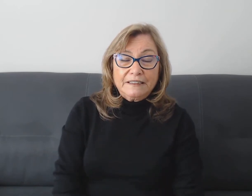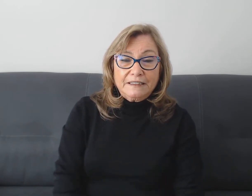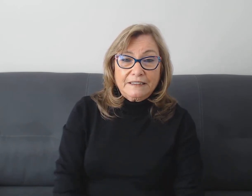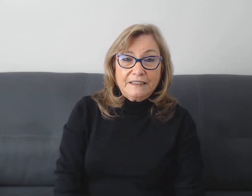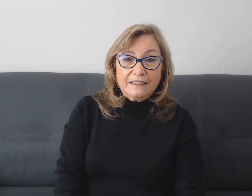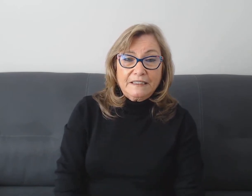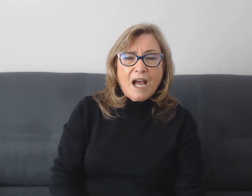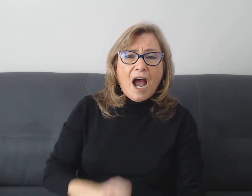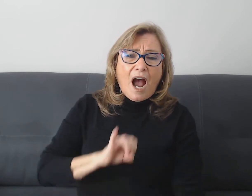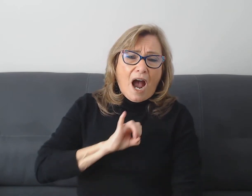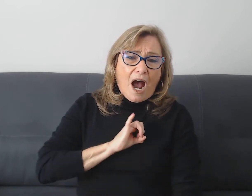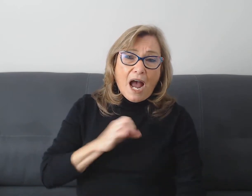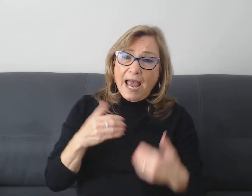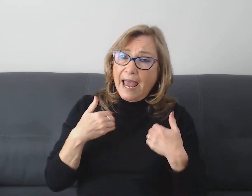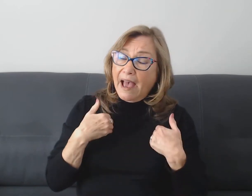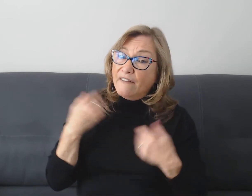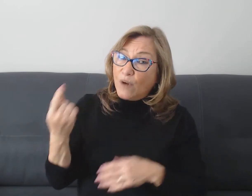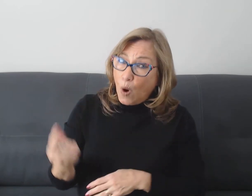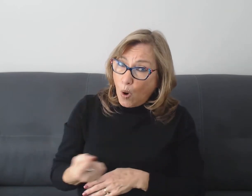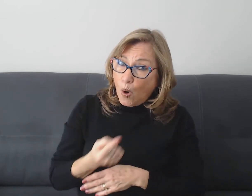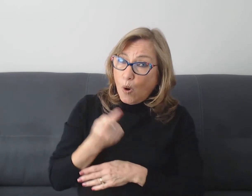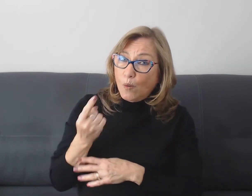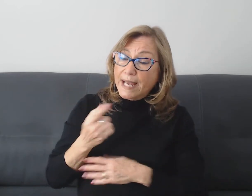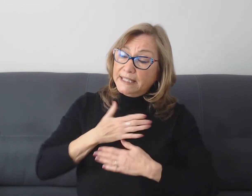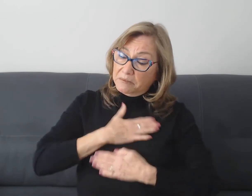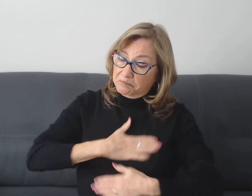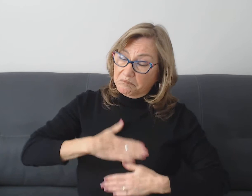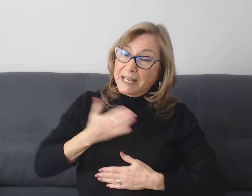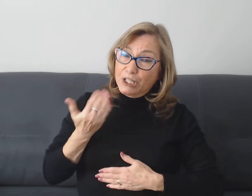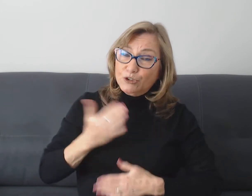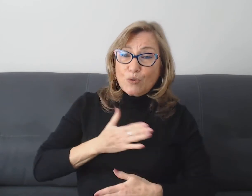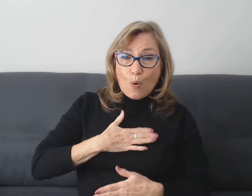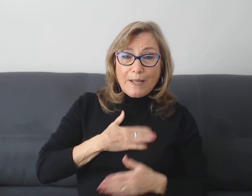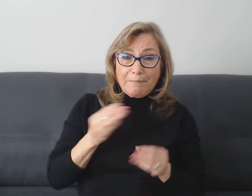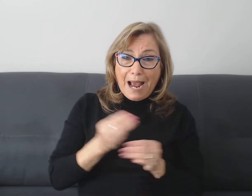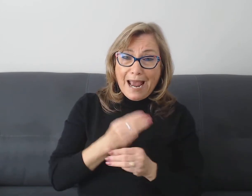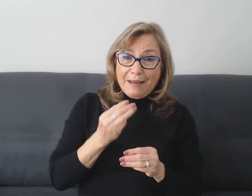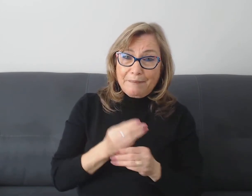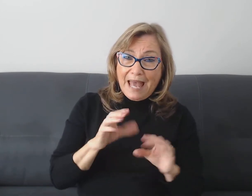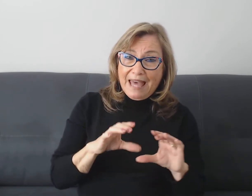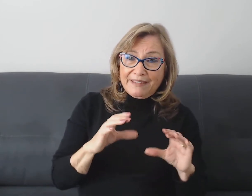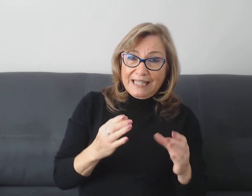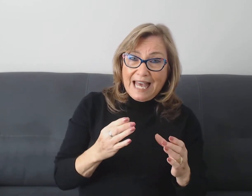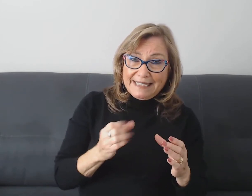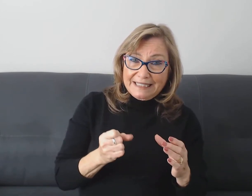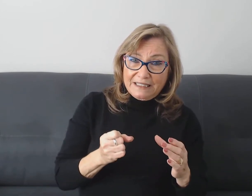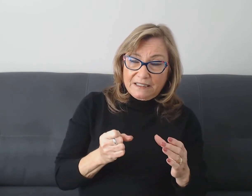I have always enjoyed my math classes until I took